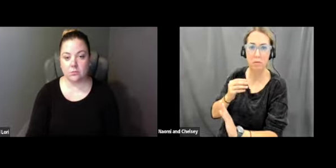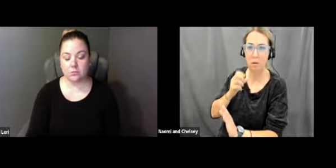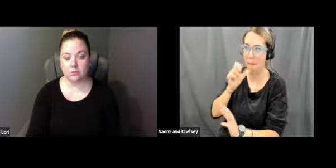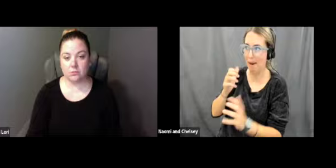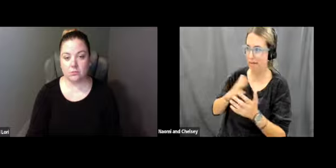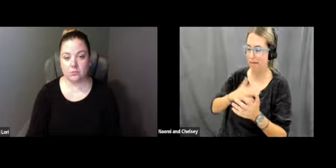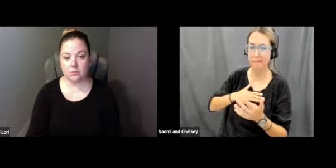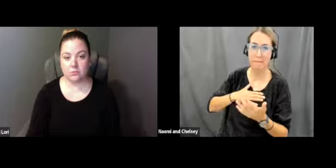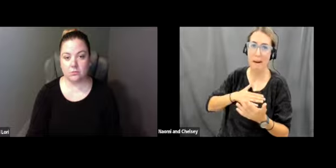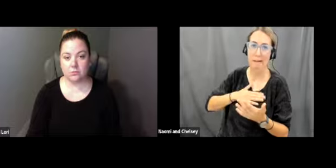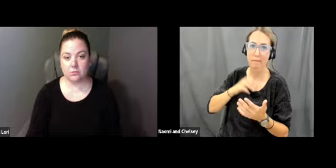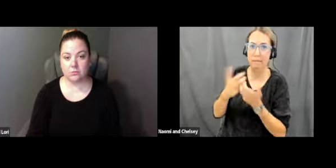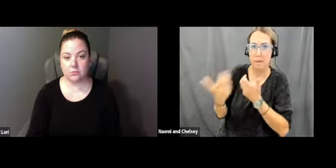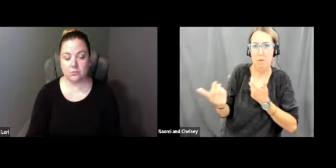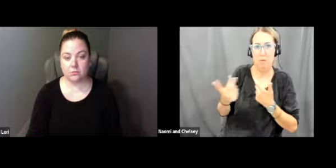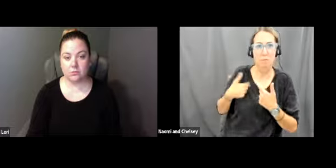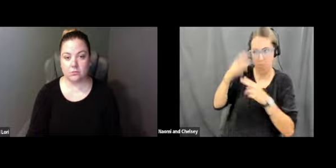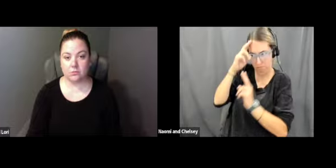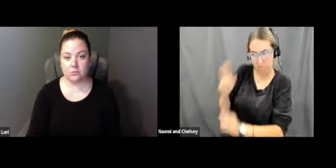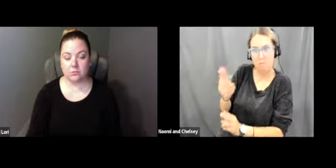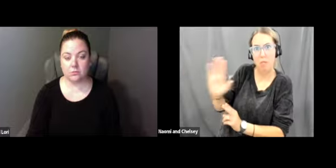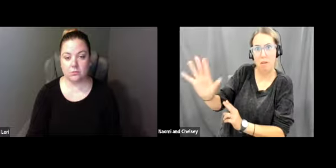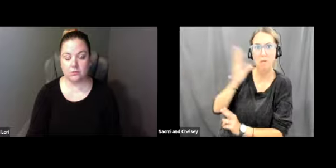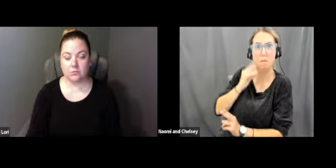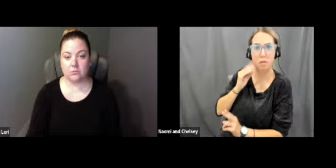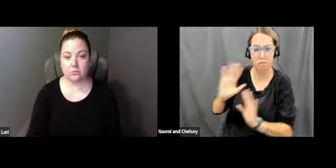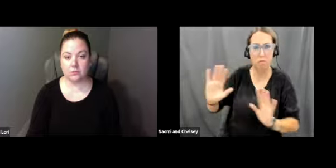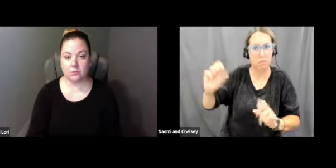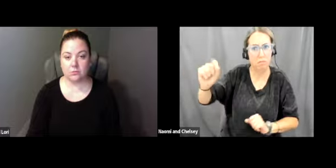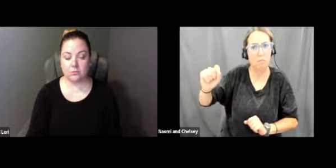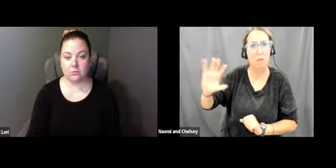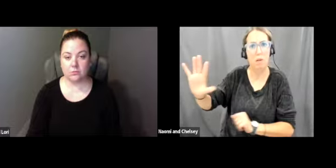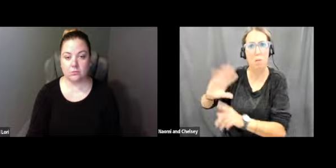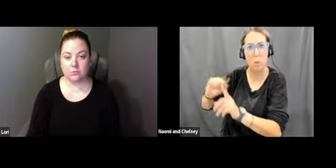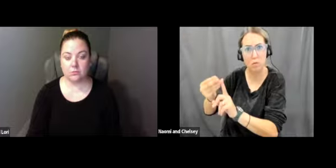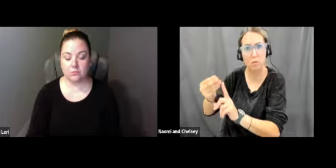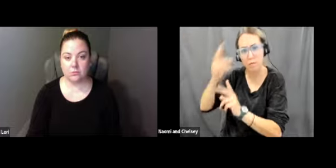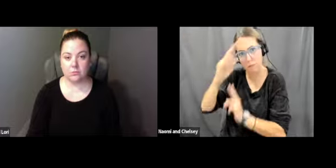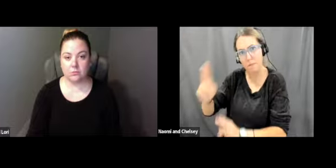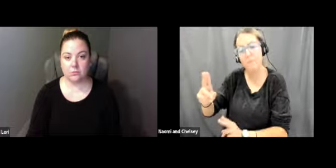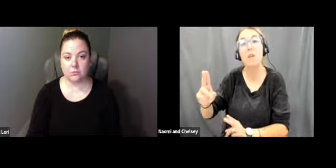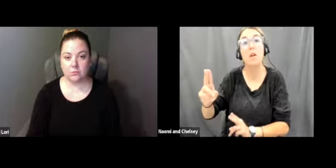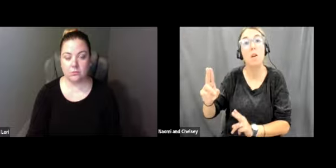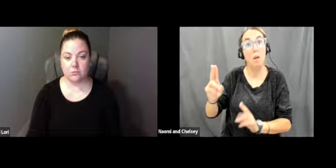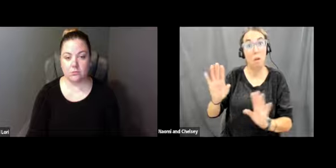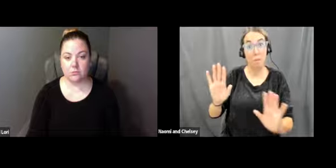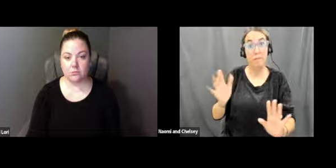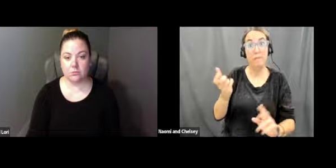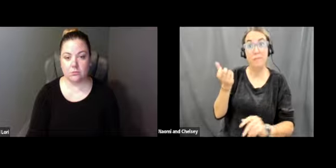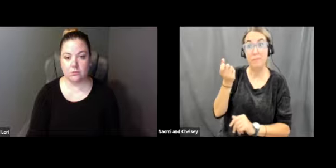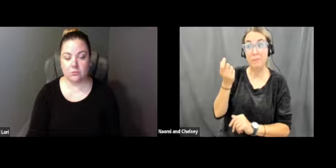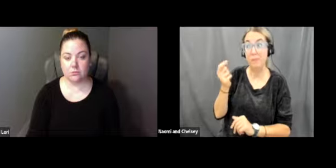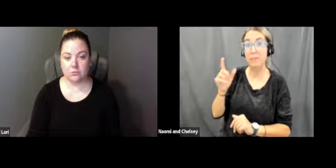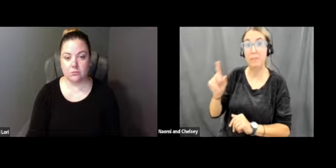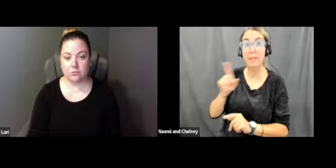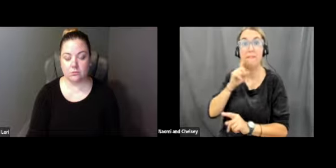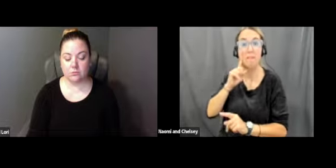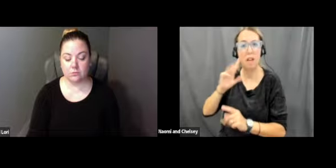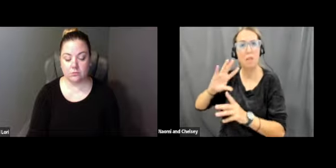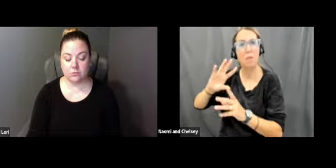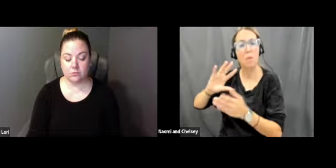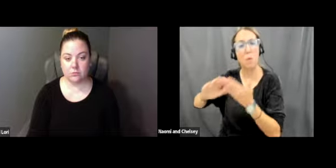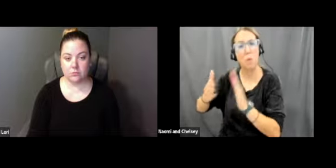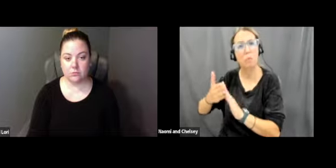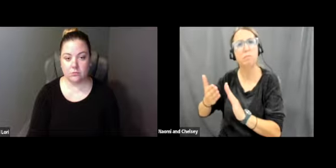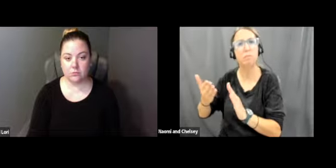culture, it's totally fine and acceptable and even expected to comment on someone's appearance, because if you can